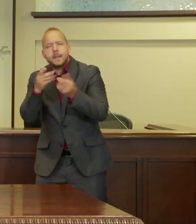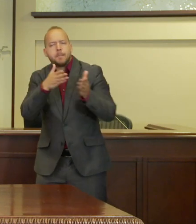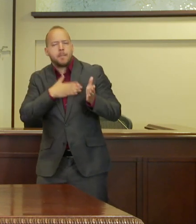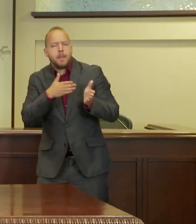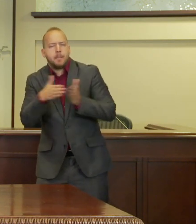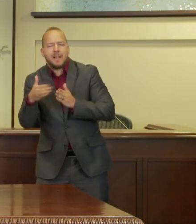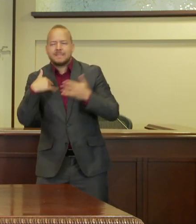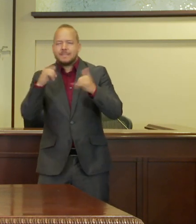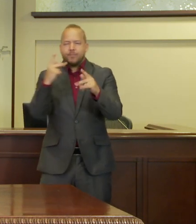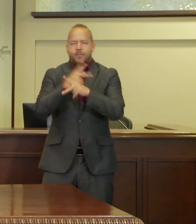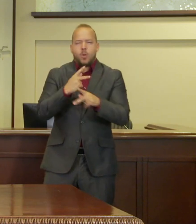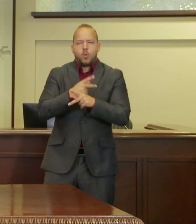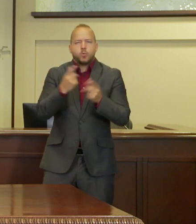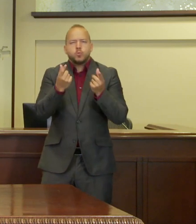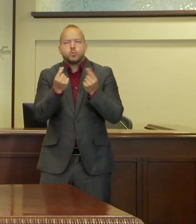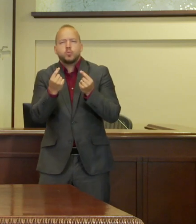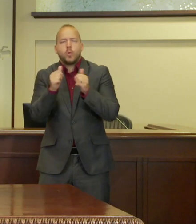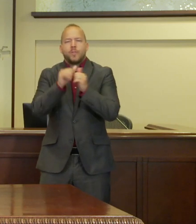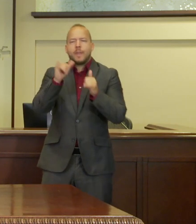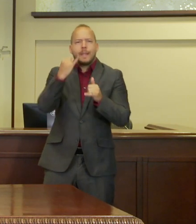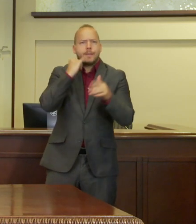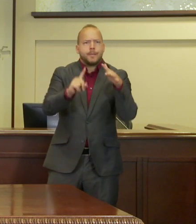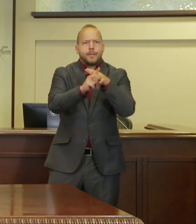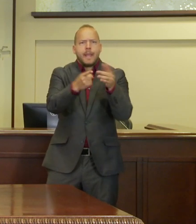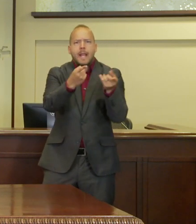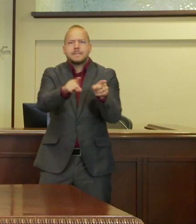make sure we keep people safe.